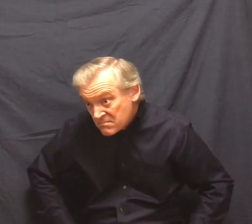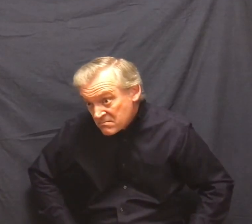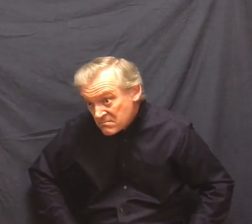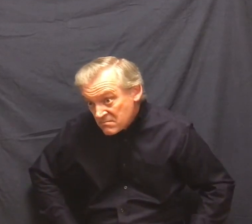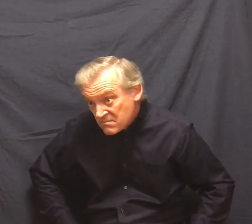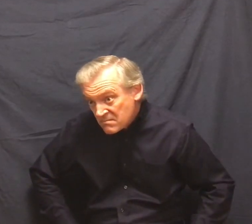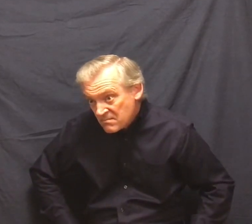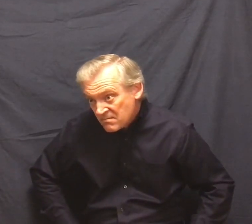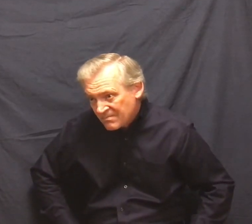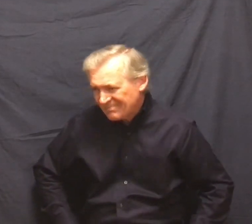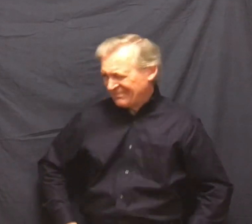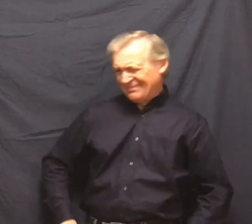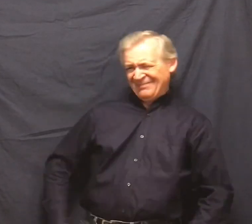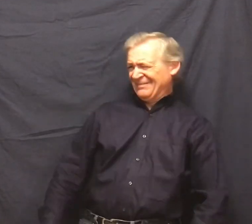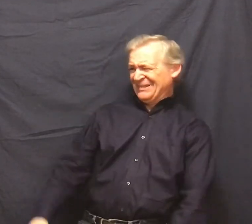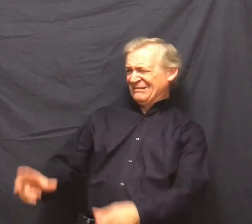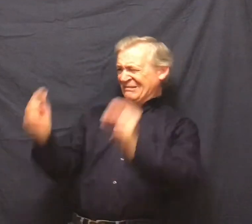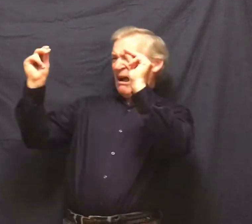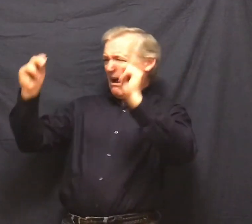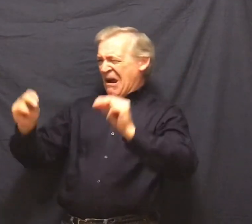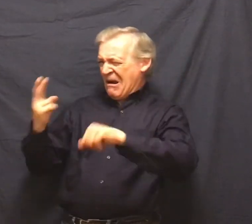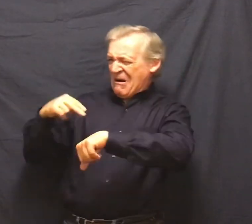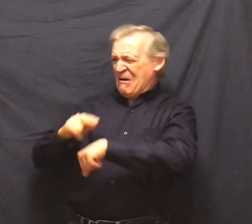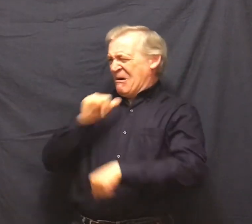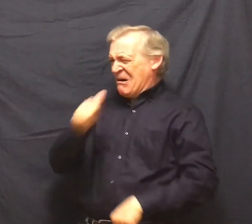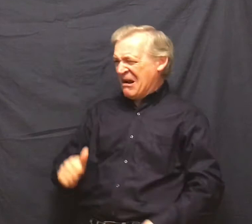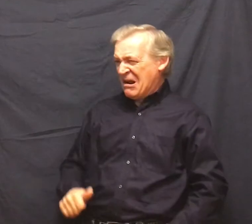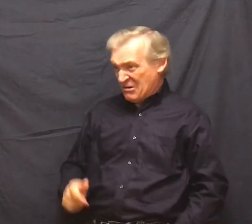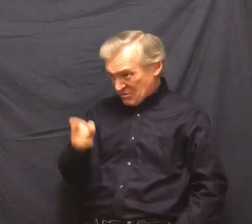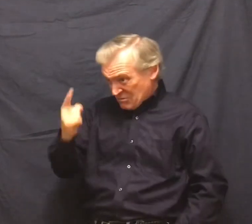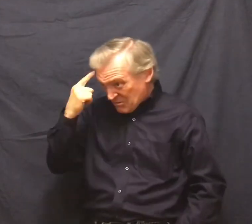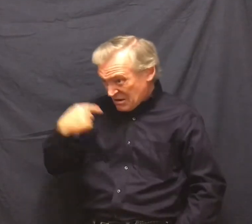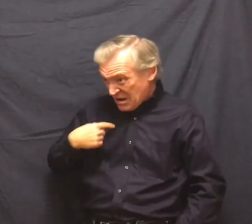No, of course I ain't. Why you think I'm selling him out?